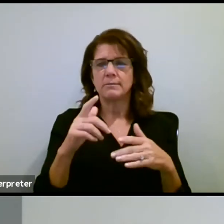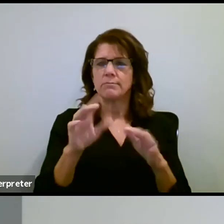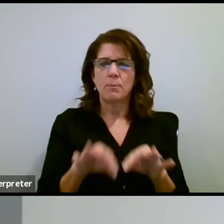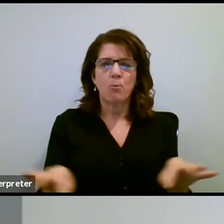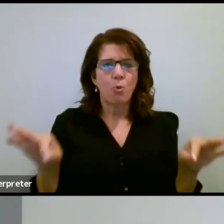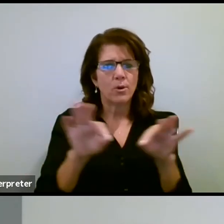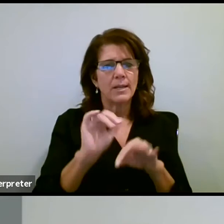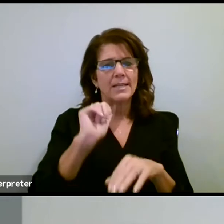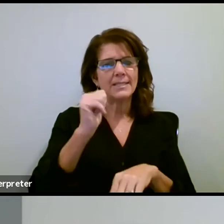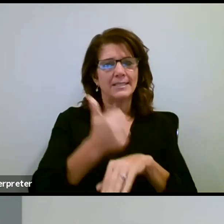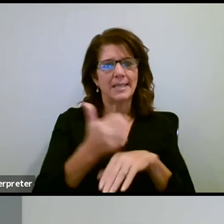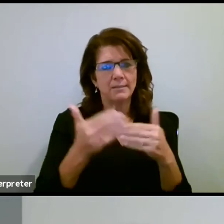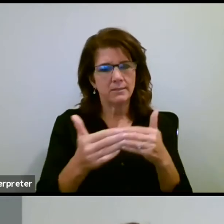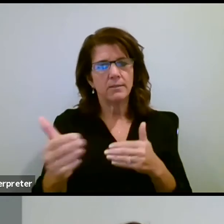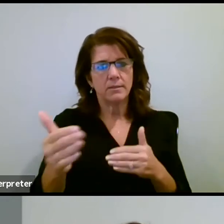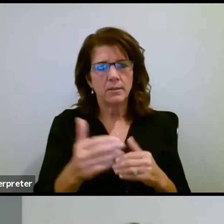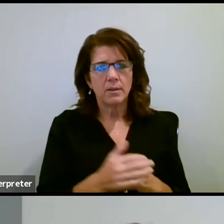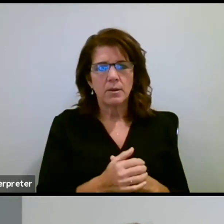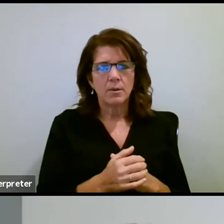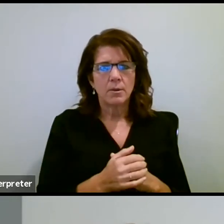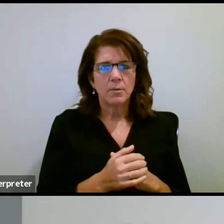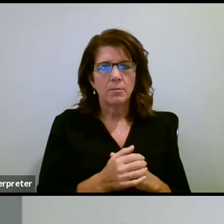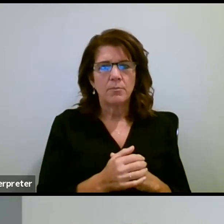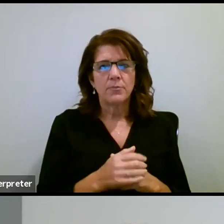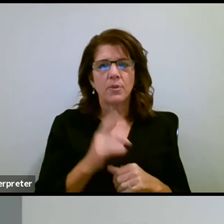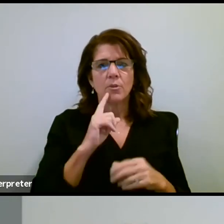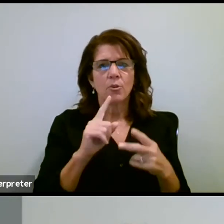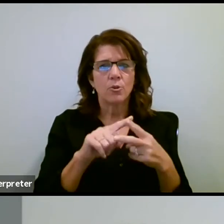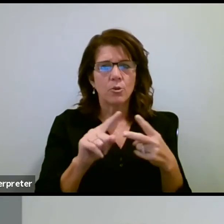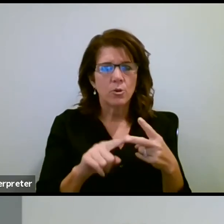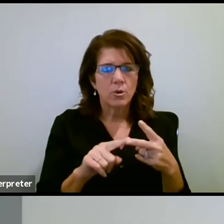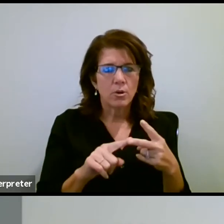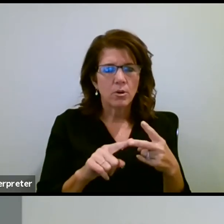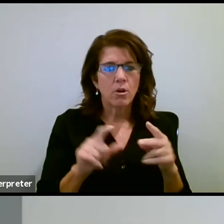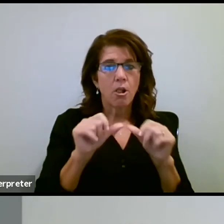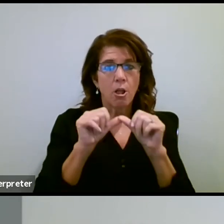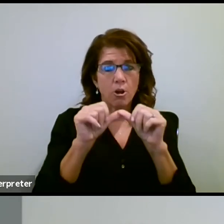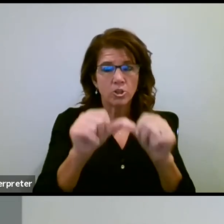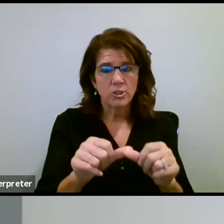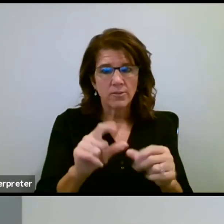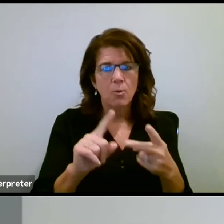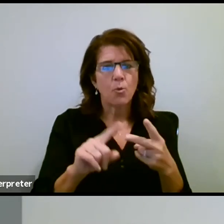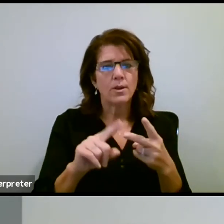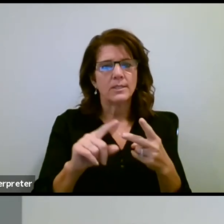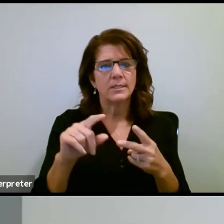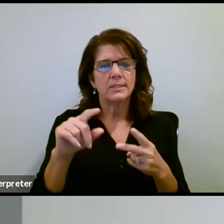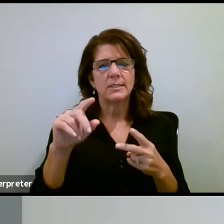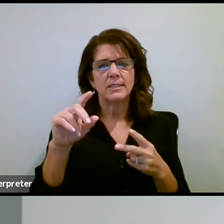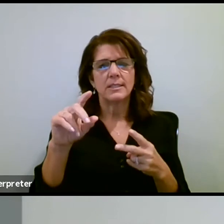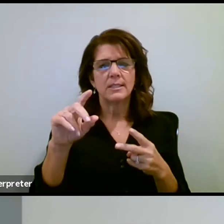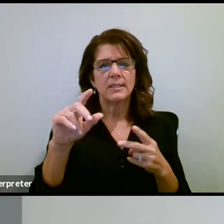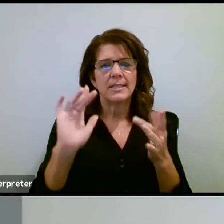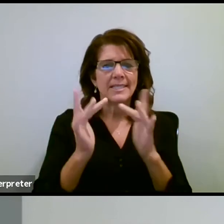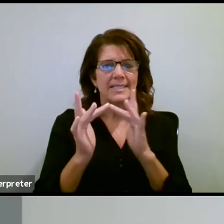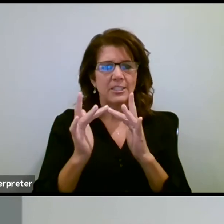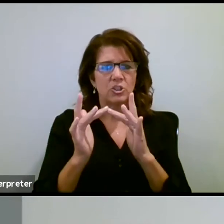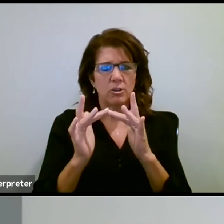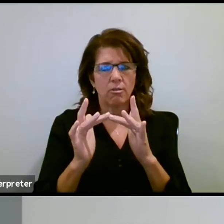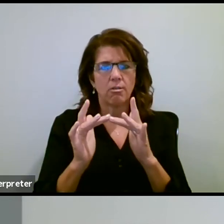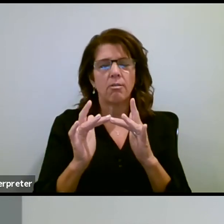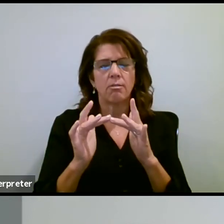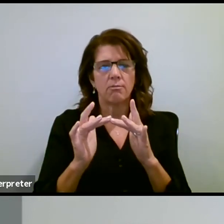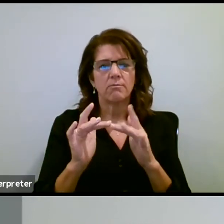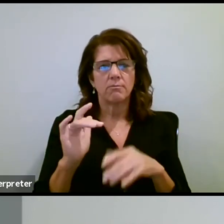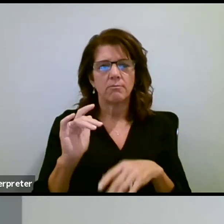We are talking of two mega trends. One is longevity, one is digitalization. And the other statement that we saw